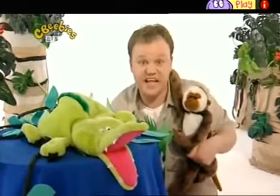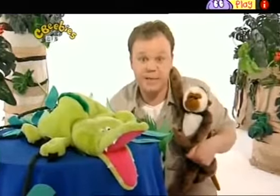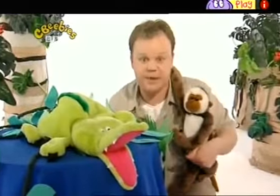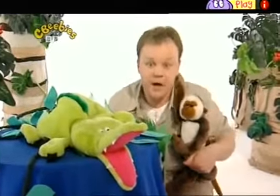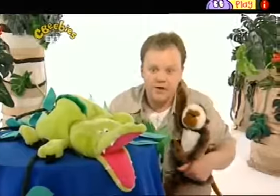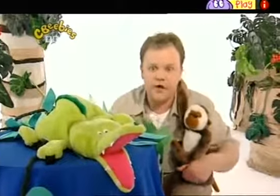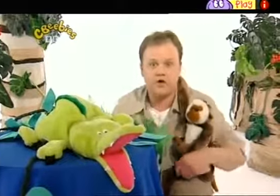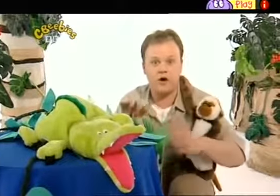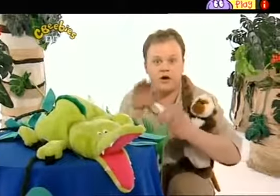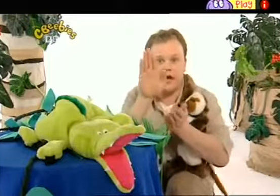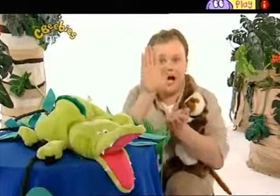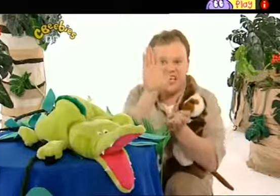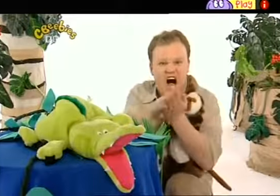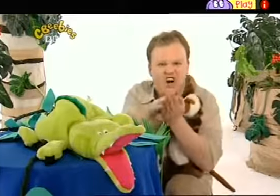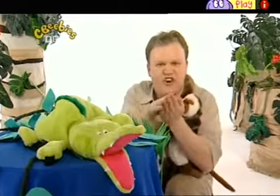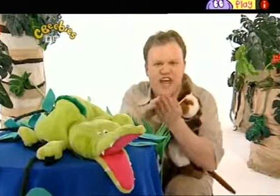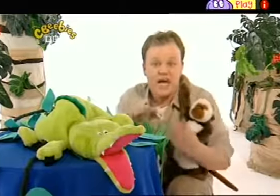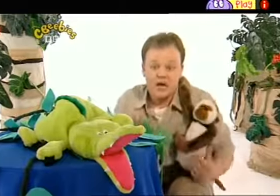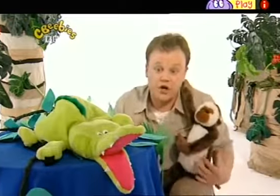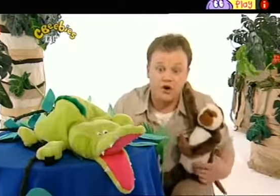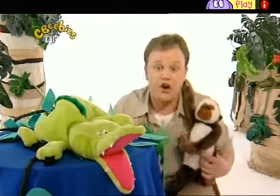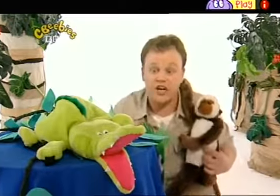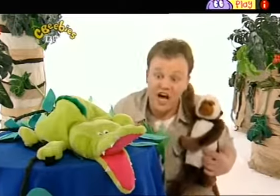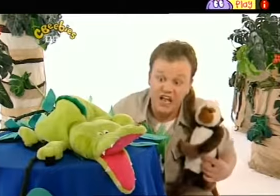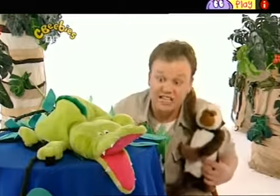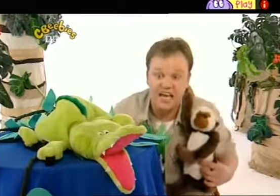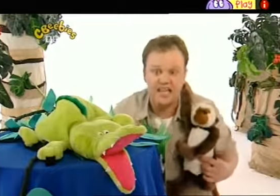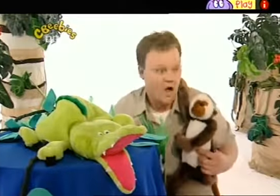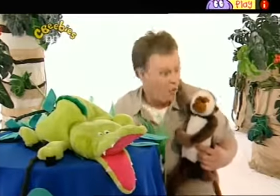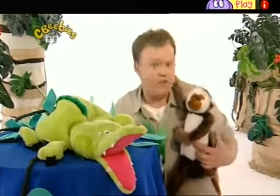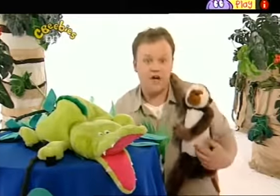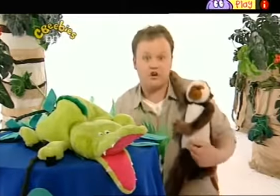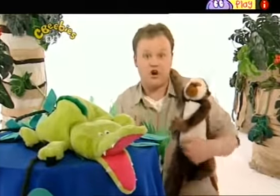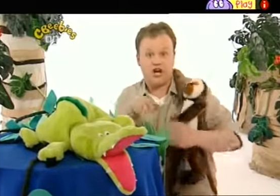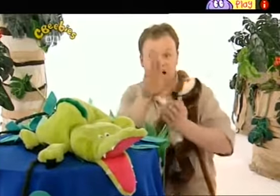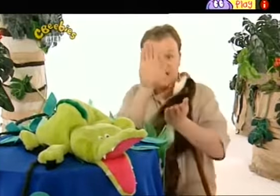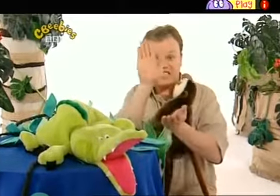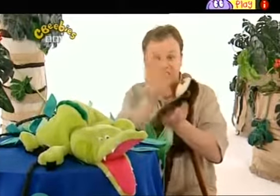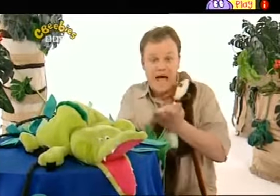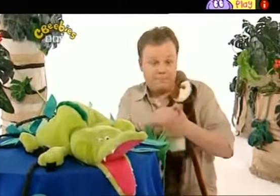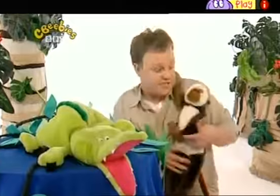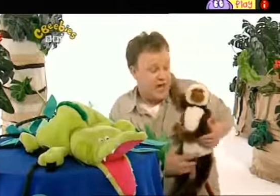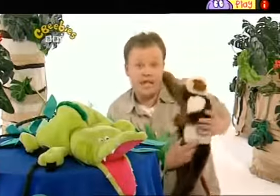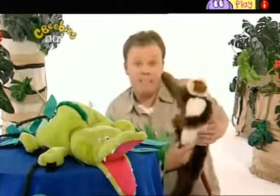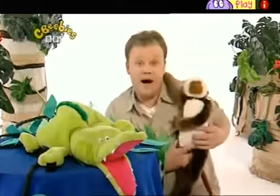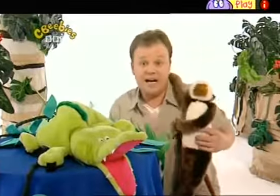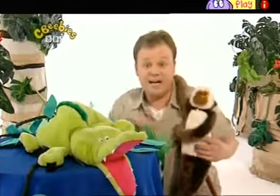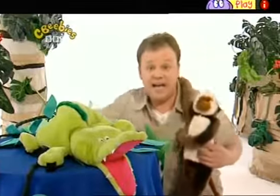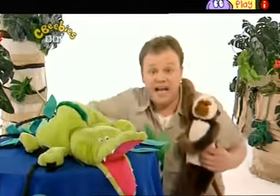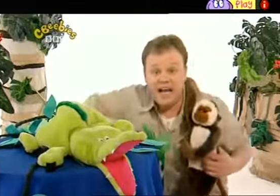asleep. The crocodile's hungry. The crocodile has teeth. When the crocodile snaps, the monkey